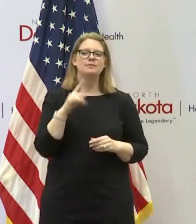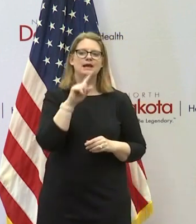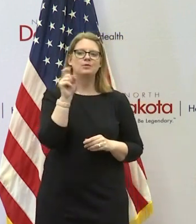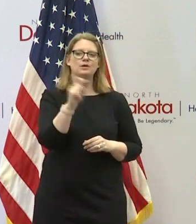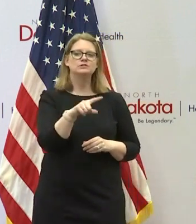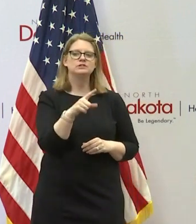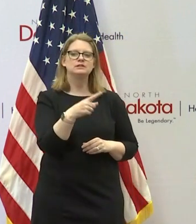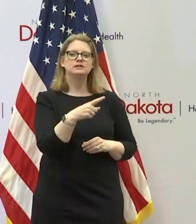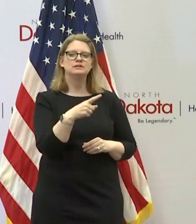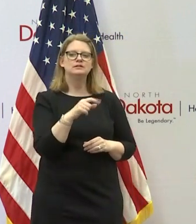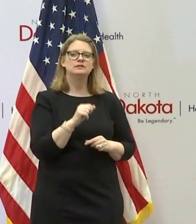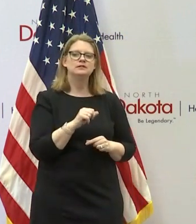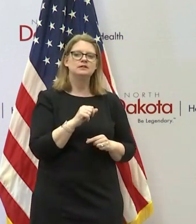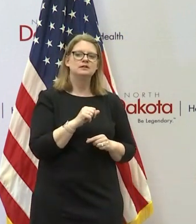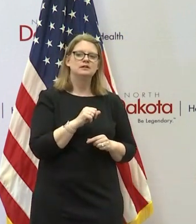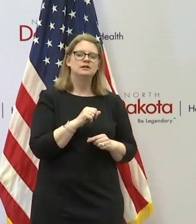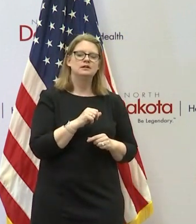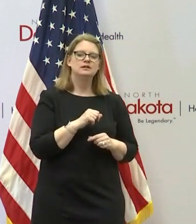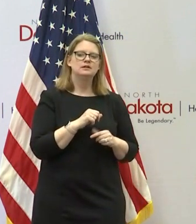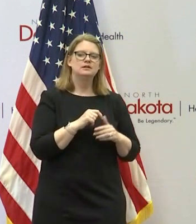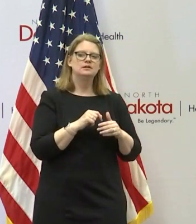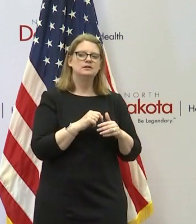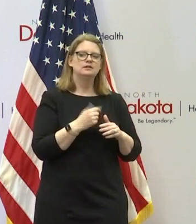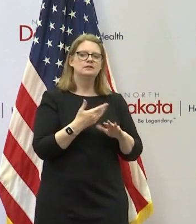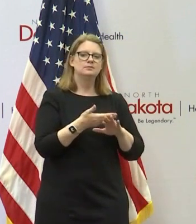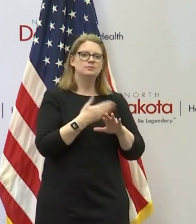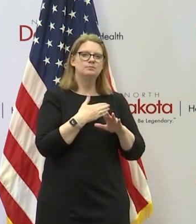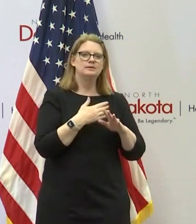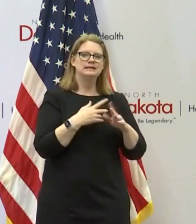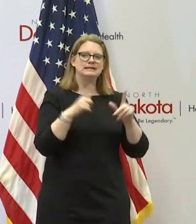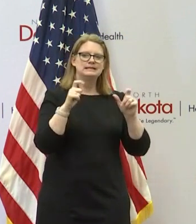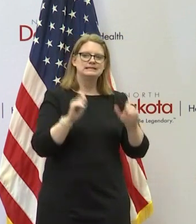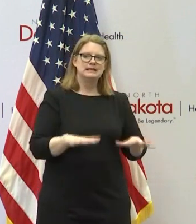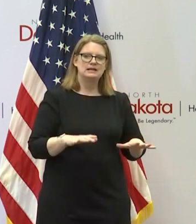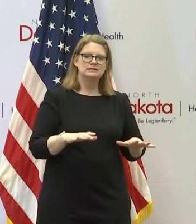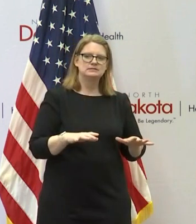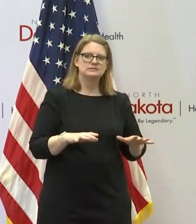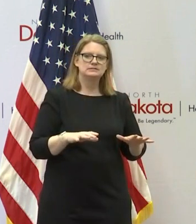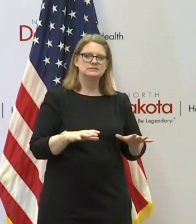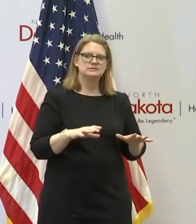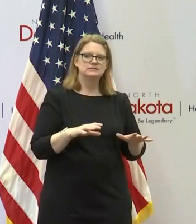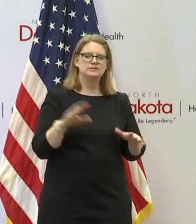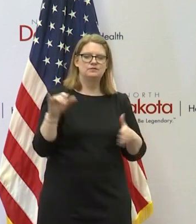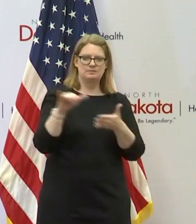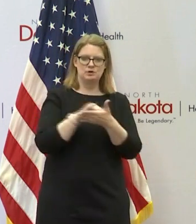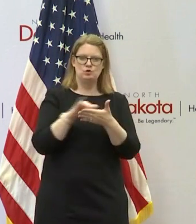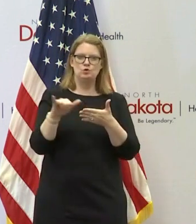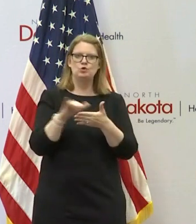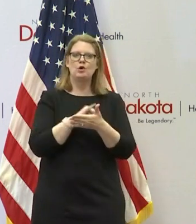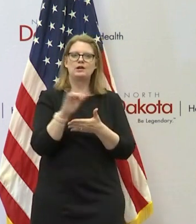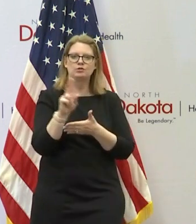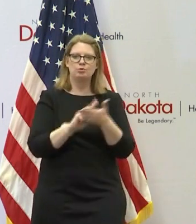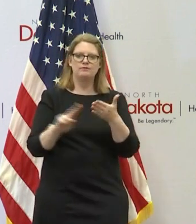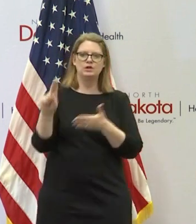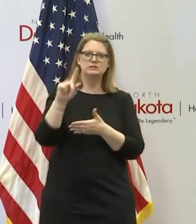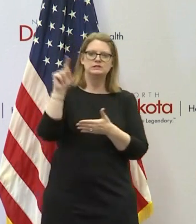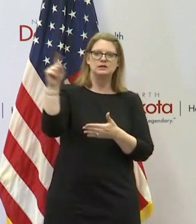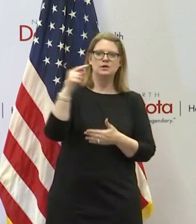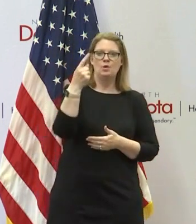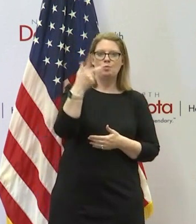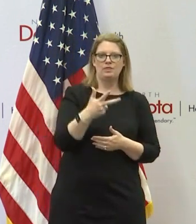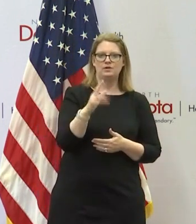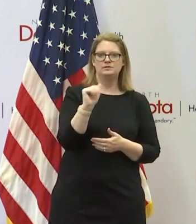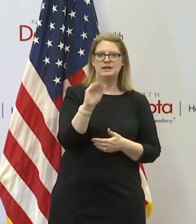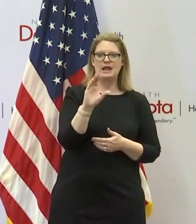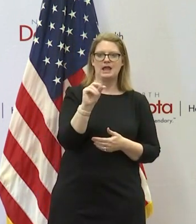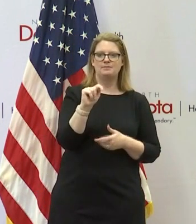is regarding, there was a preliminary test that came out from New York University saying that 1/3 of